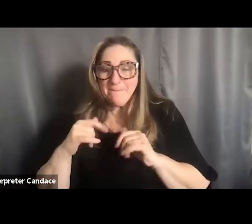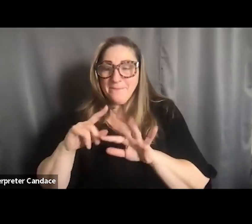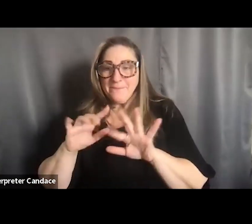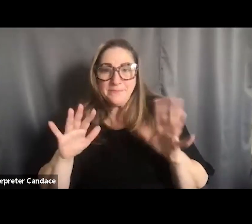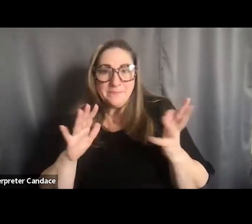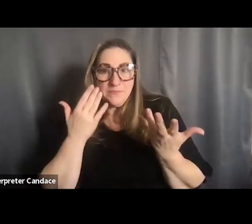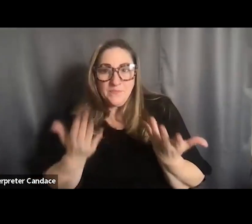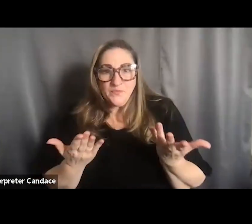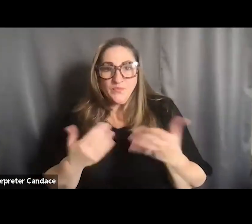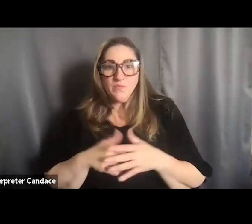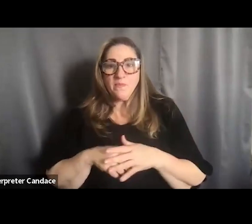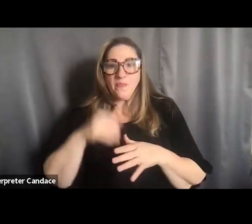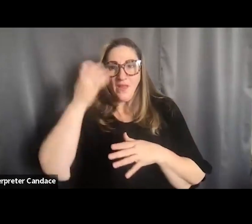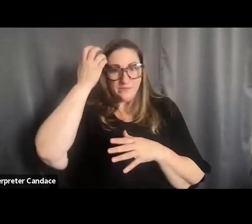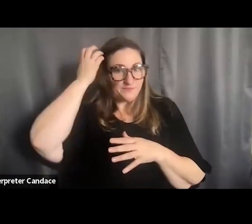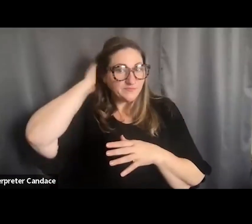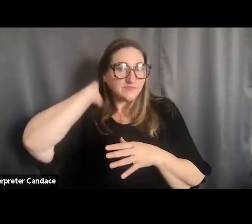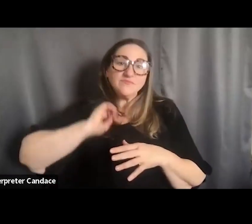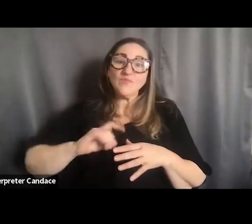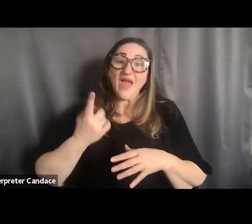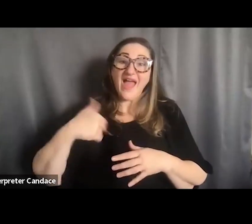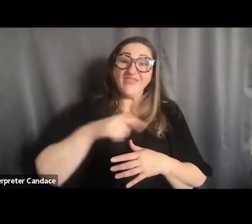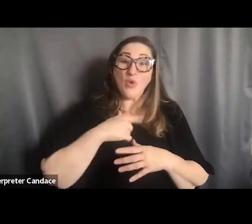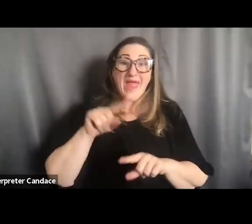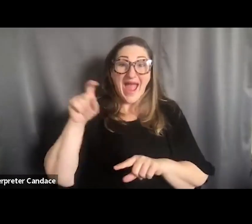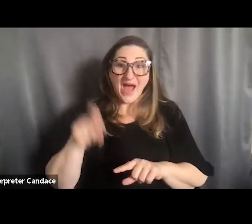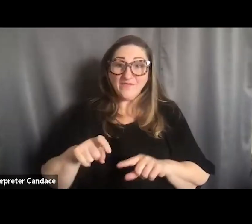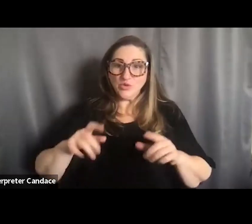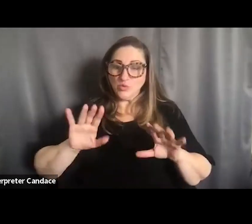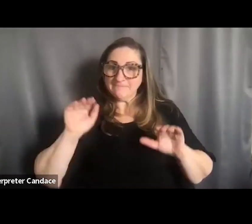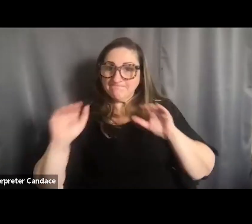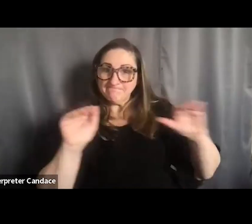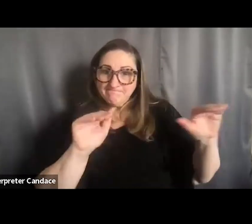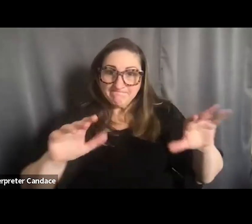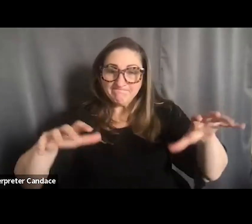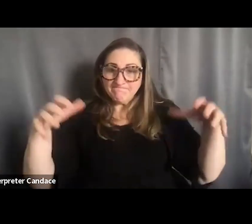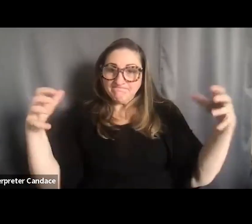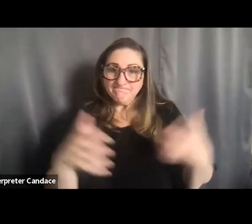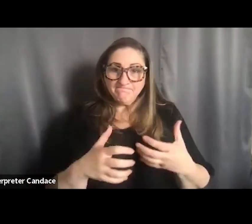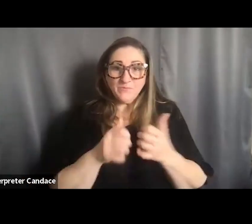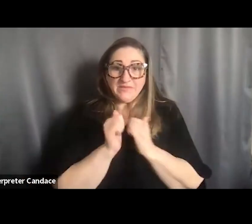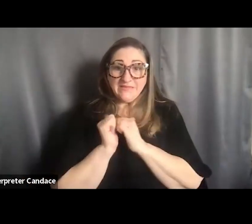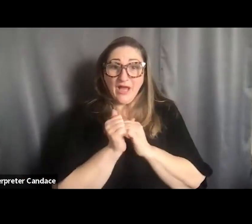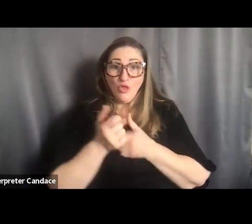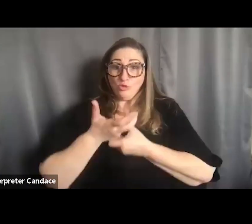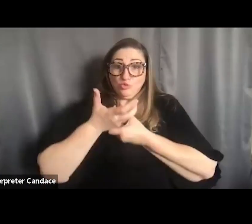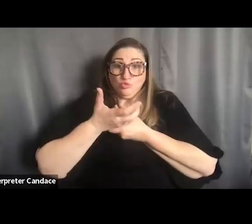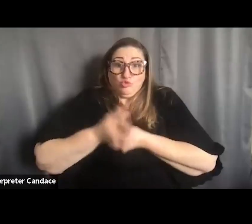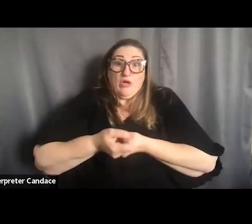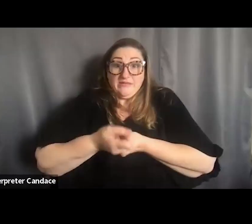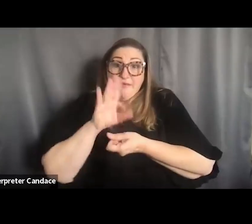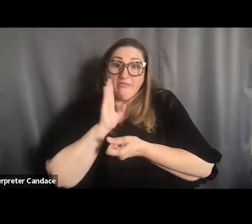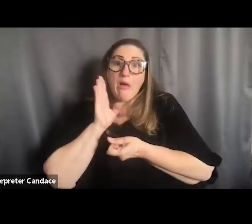circles, and that we have to grow to trust. And that is a